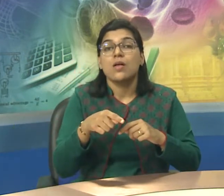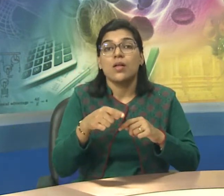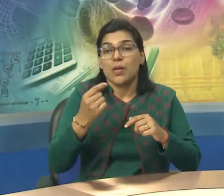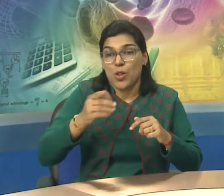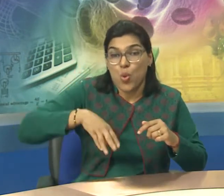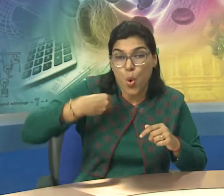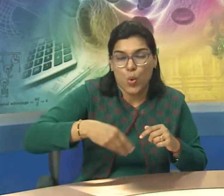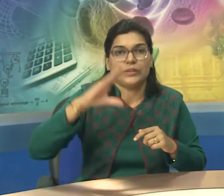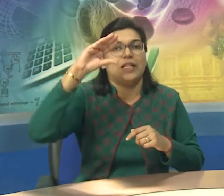and